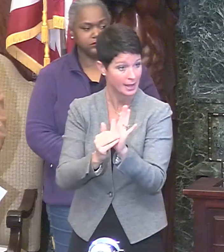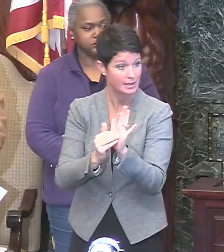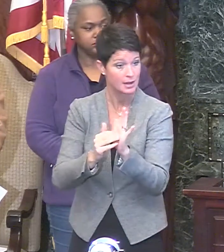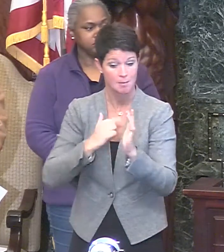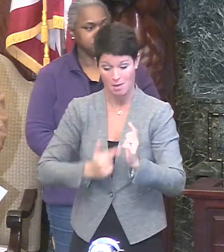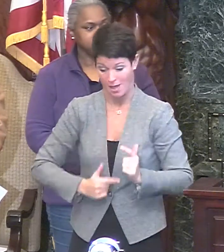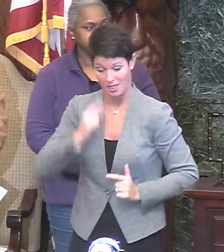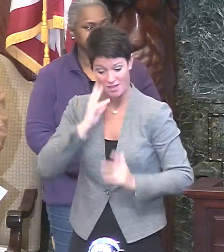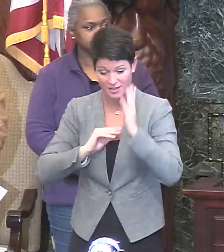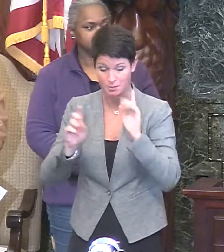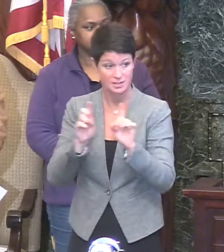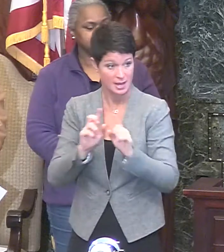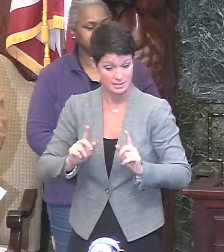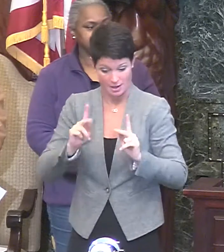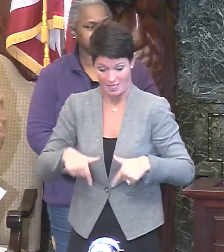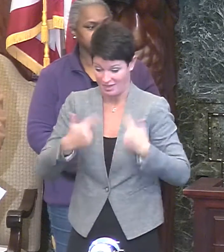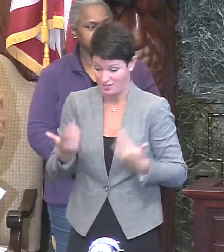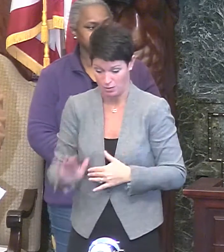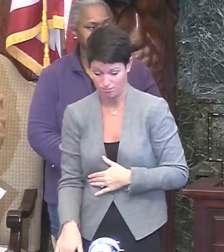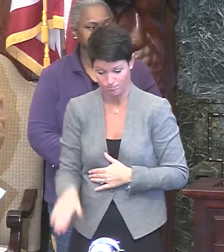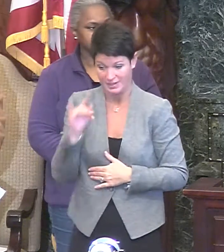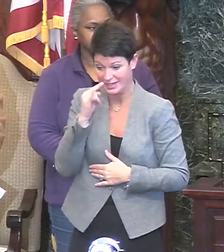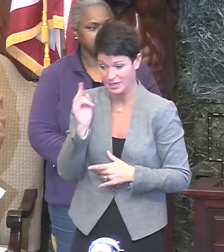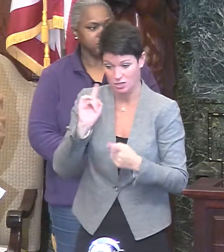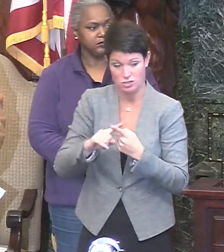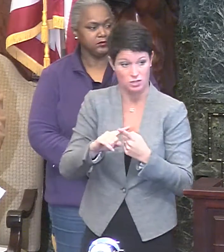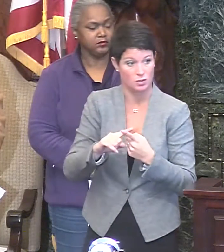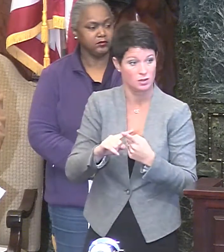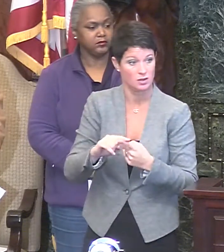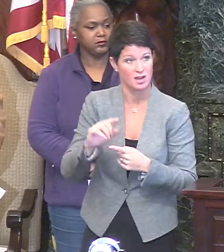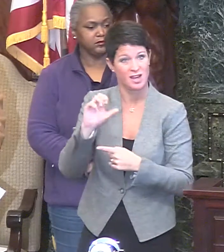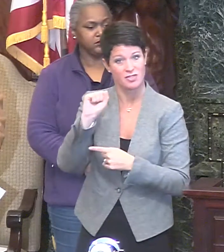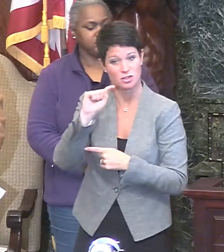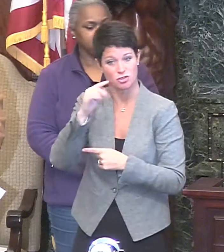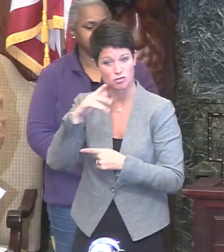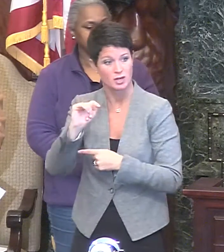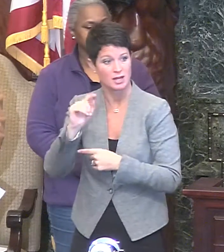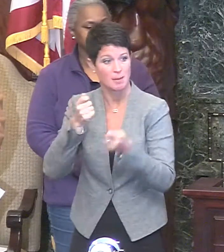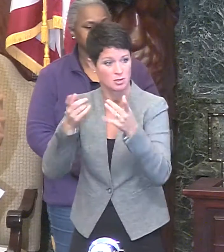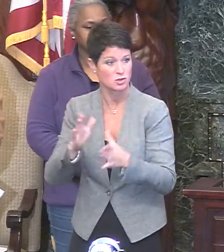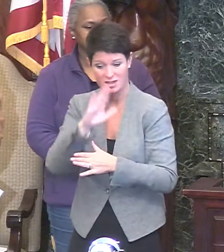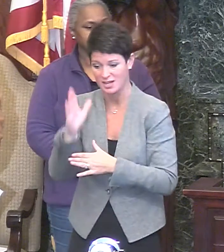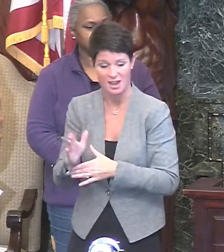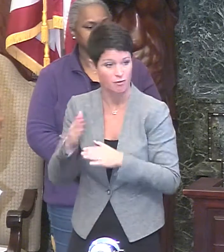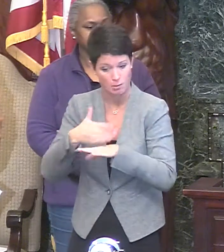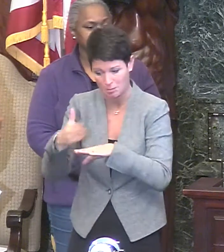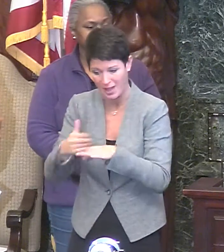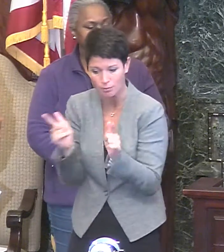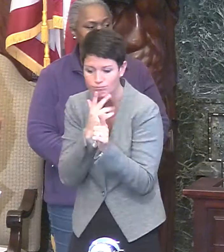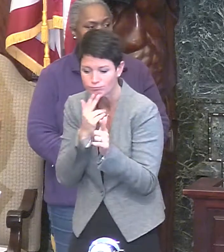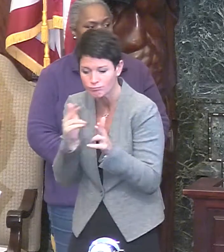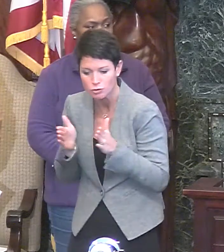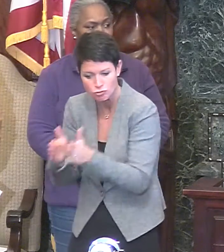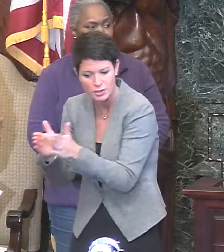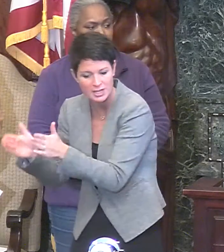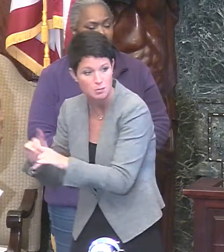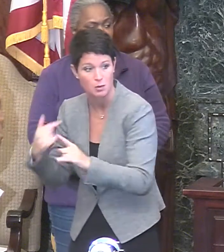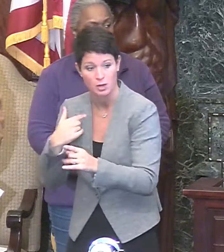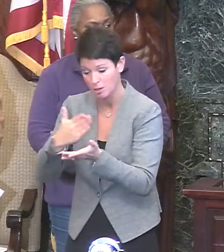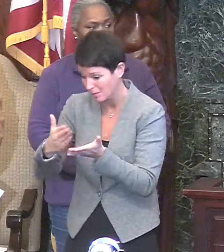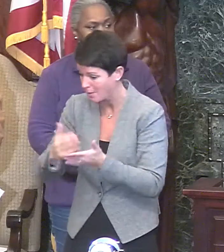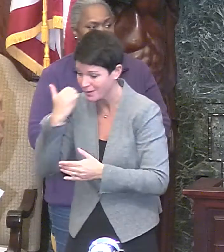life experience as a citizen, when I was a kid, up until this, I think the street administration, they never plowed side streets. So, and we're plowing side streets every